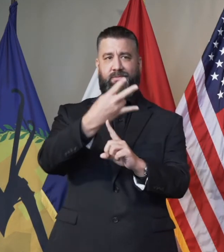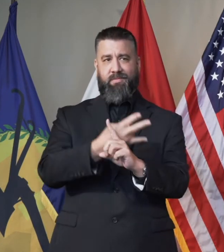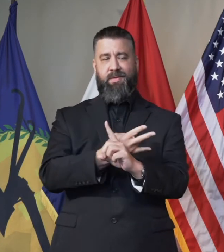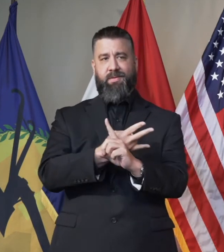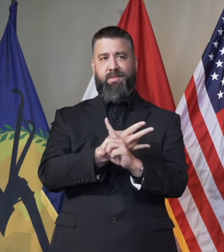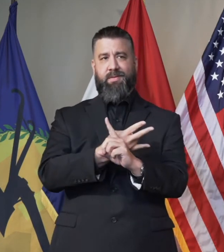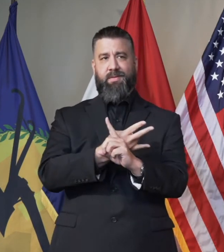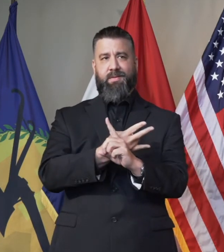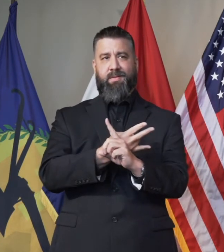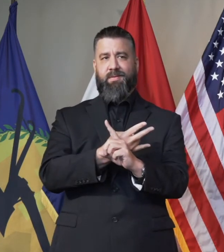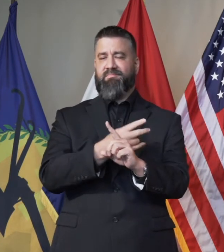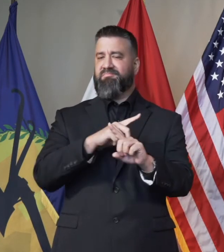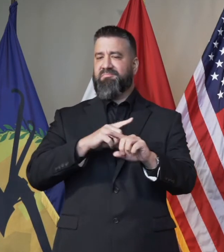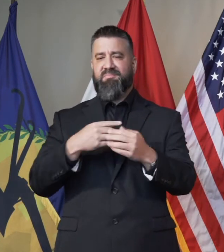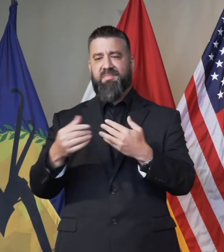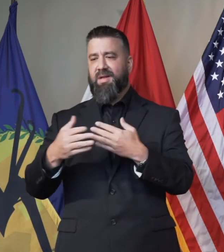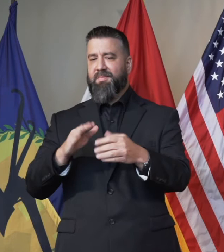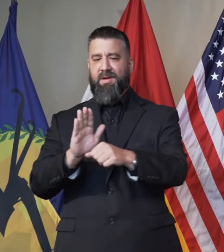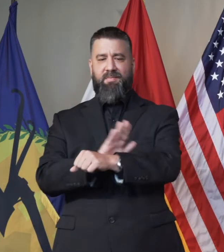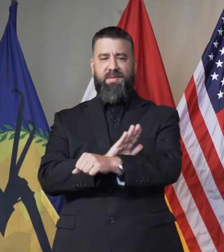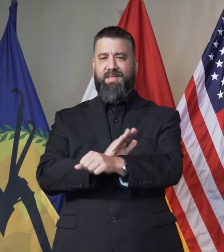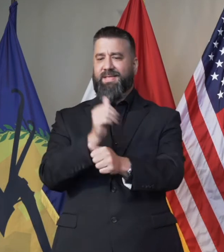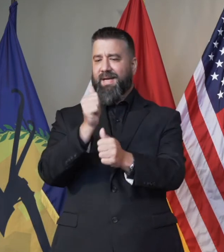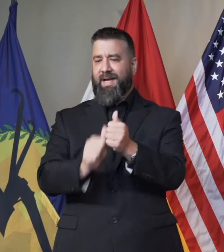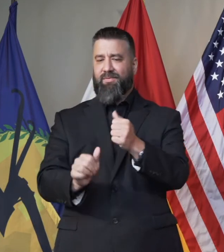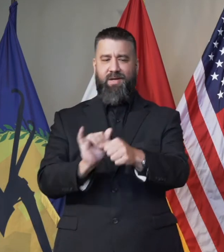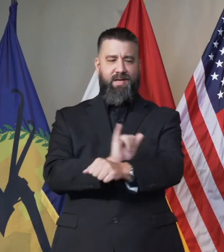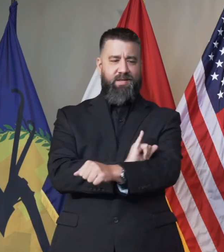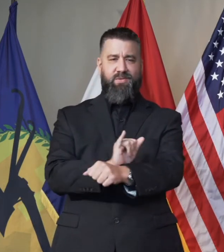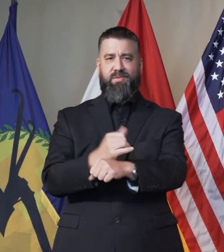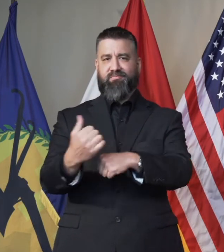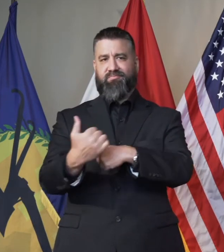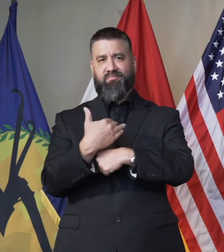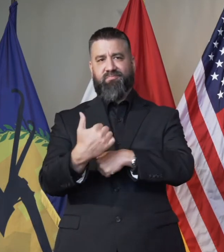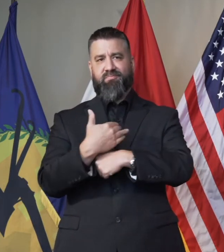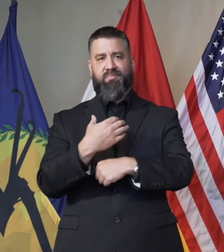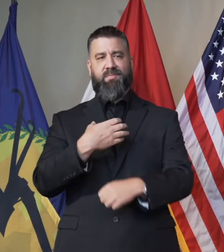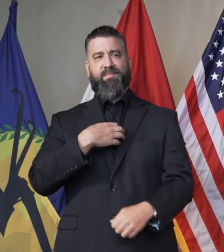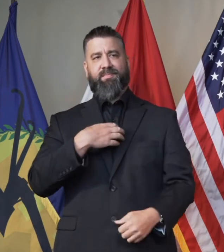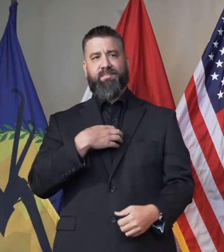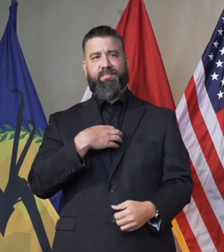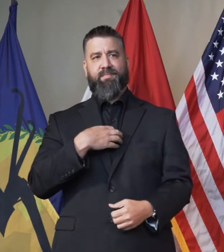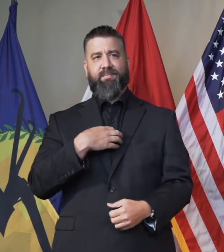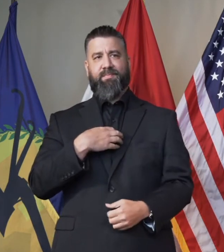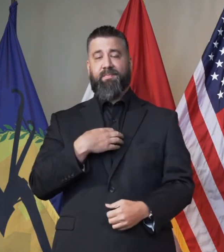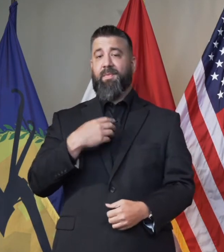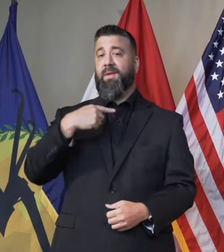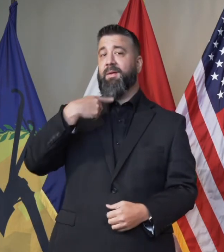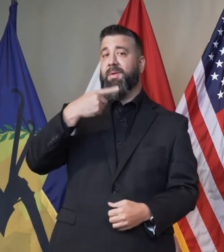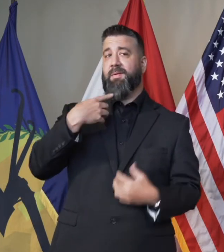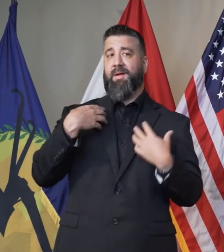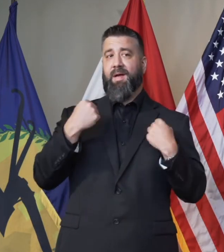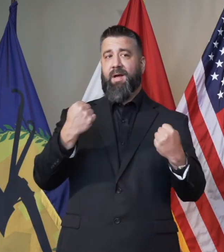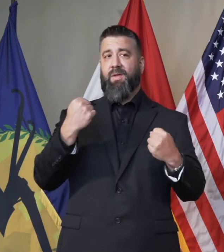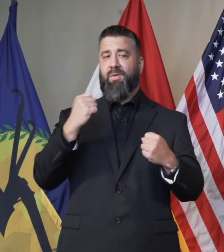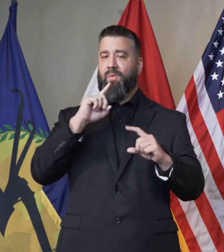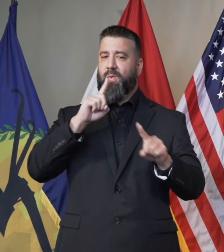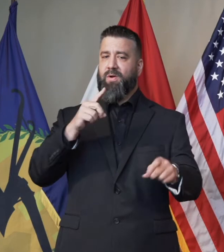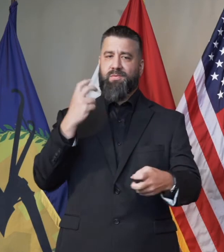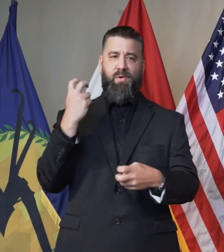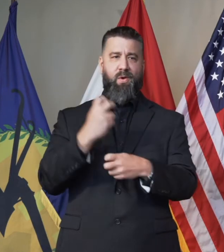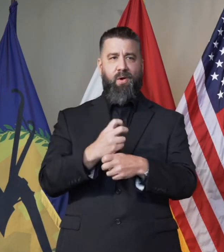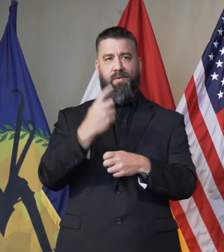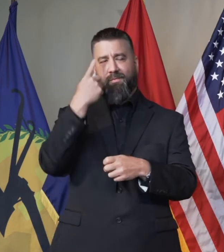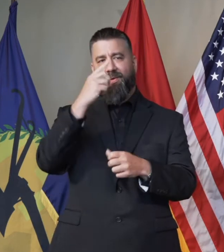months from every industry that's been affected. These public health orders are difficult for everyone.